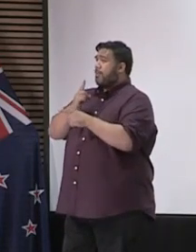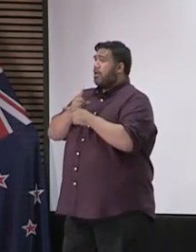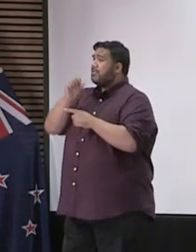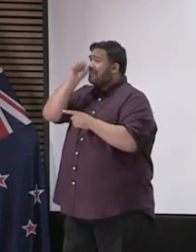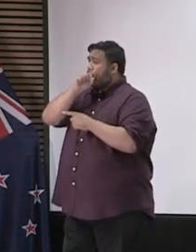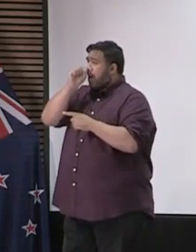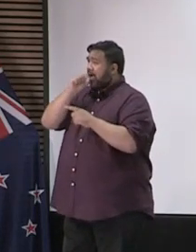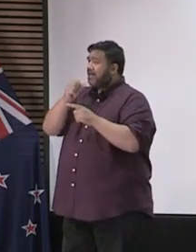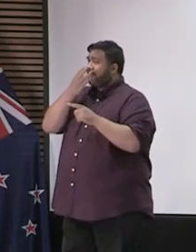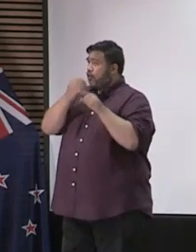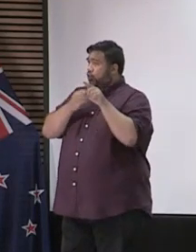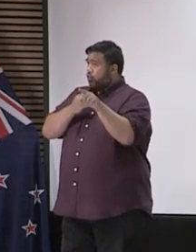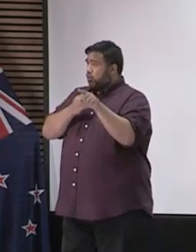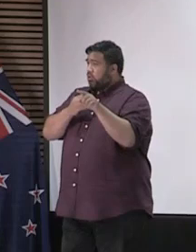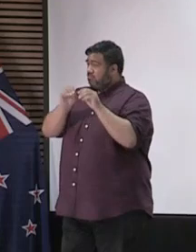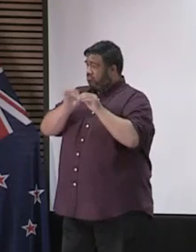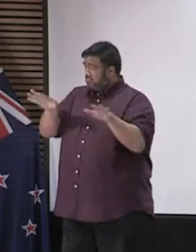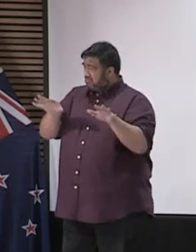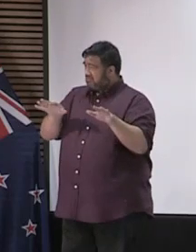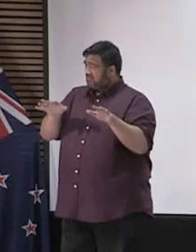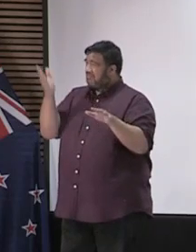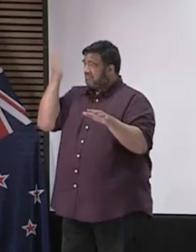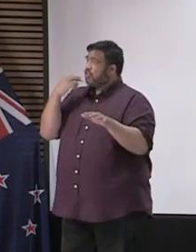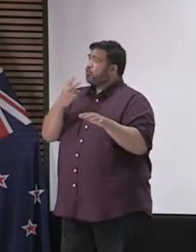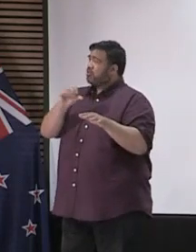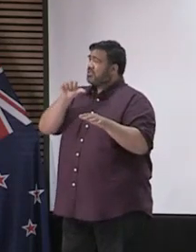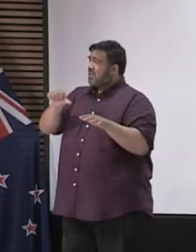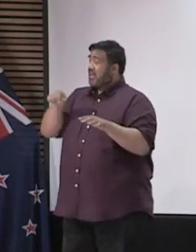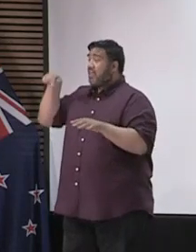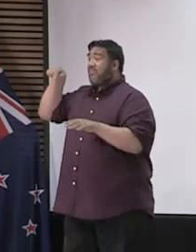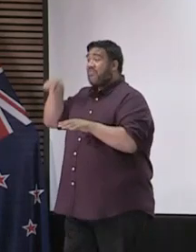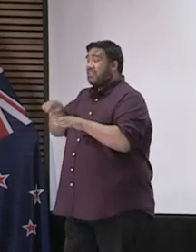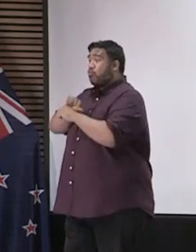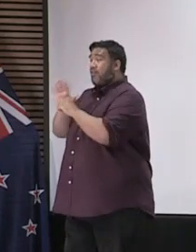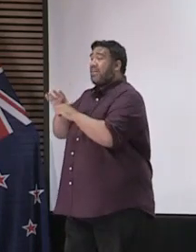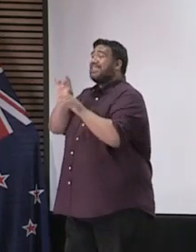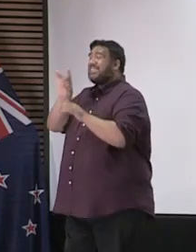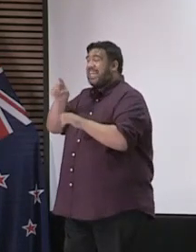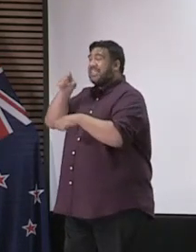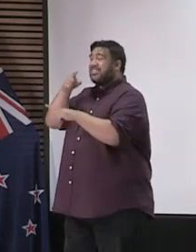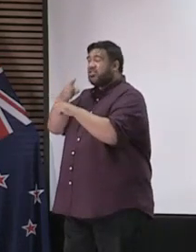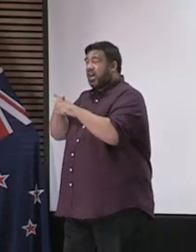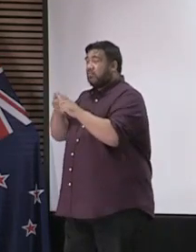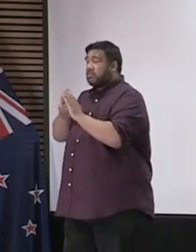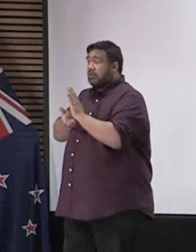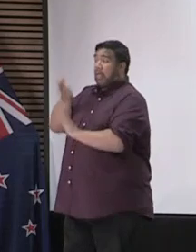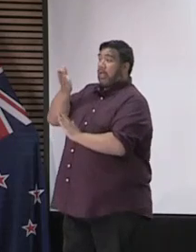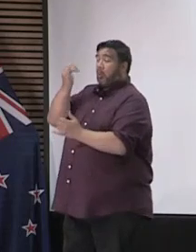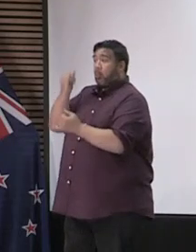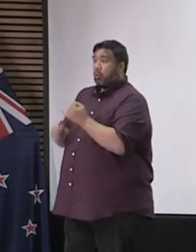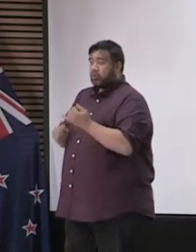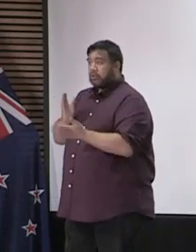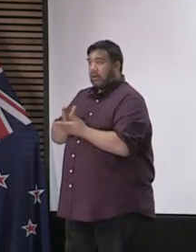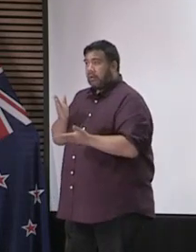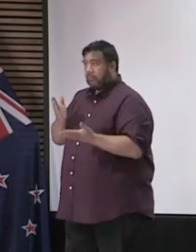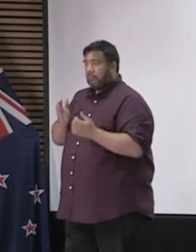worse than the virus that caused the pandemic in 2009. And secondly, the deaths we've seen around the world are